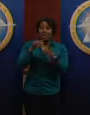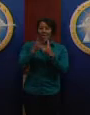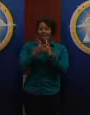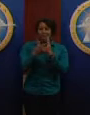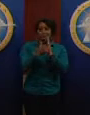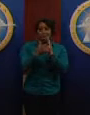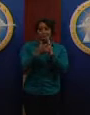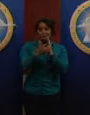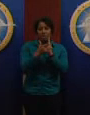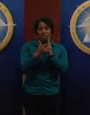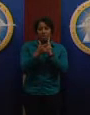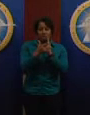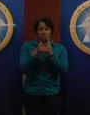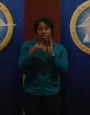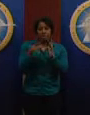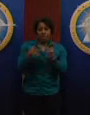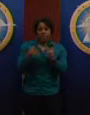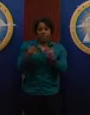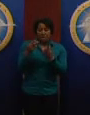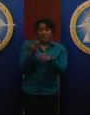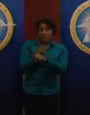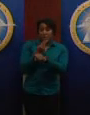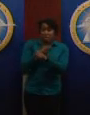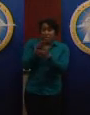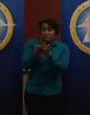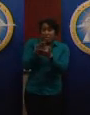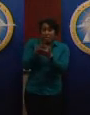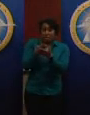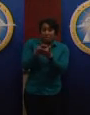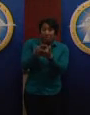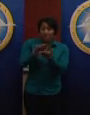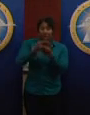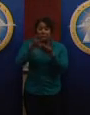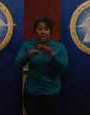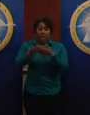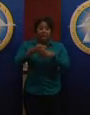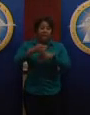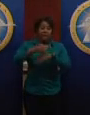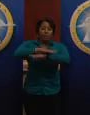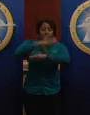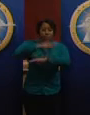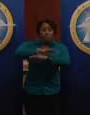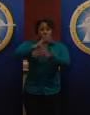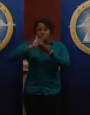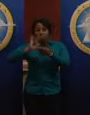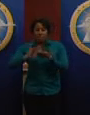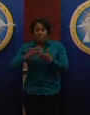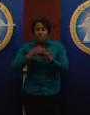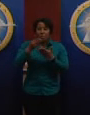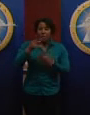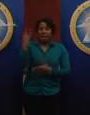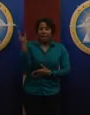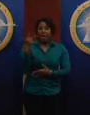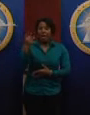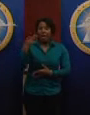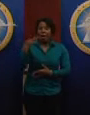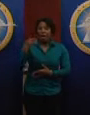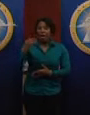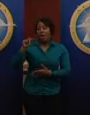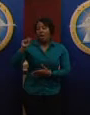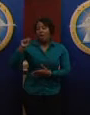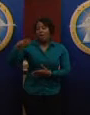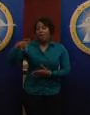legislature. They've been using those funds to buy devices, to buy mobile hotspots. They've been getting private